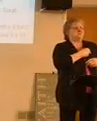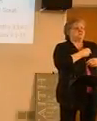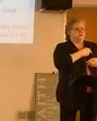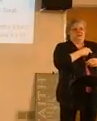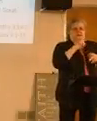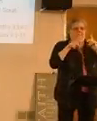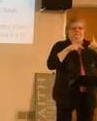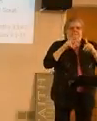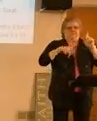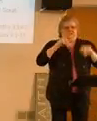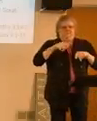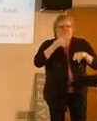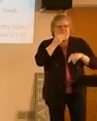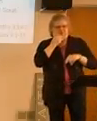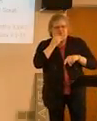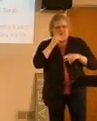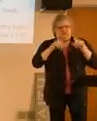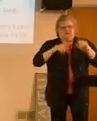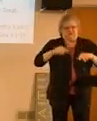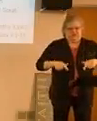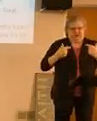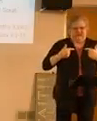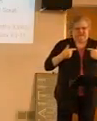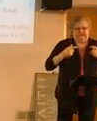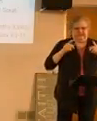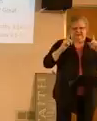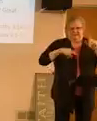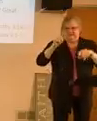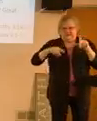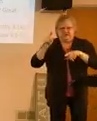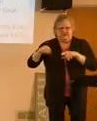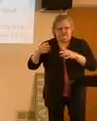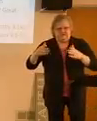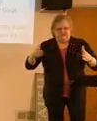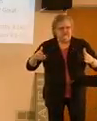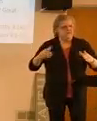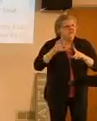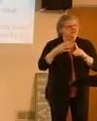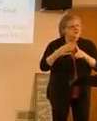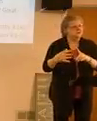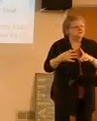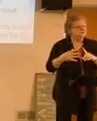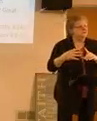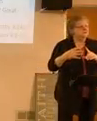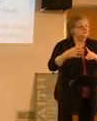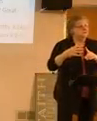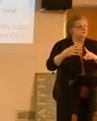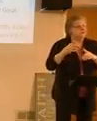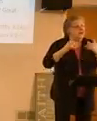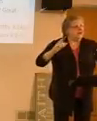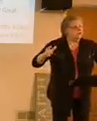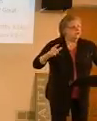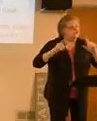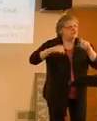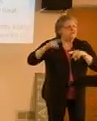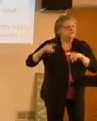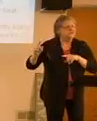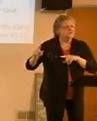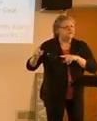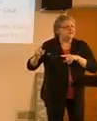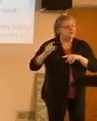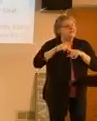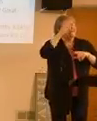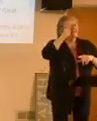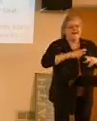culture, who like different food, who live in different places around the world, who speak a different language. And yet God